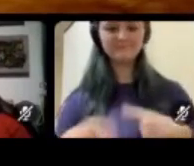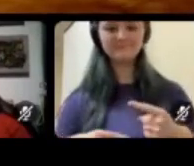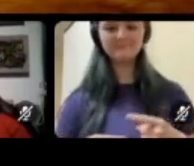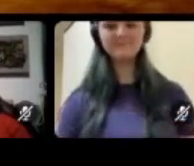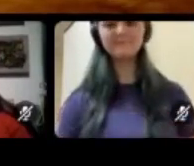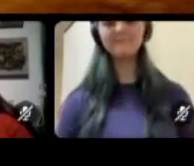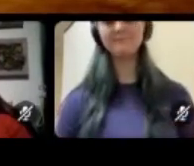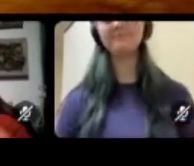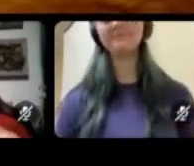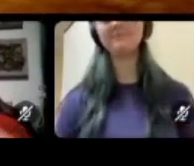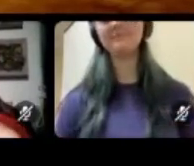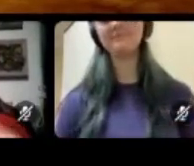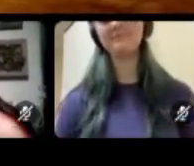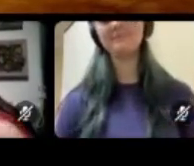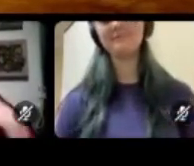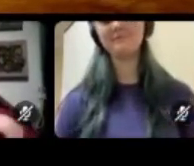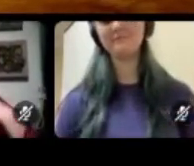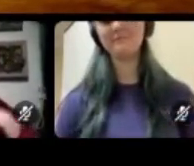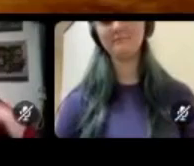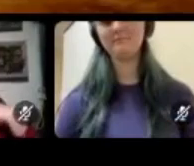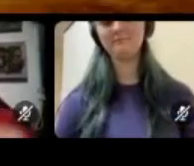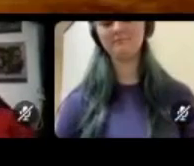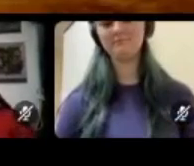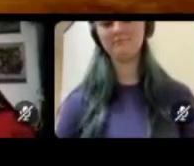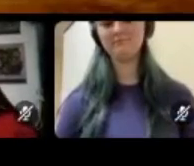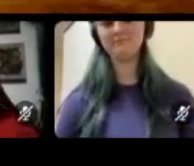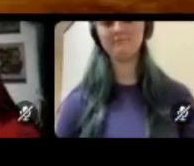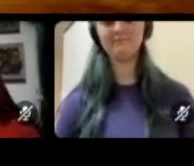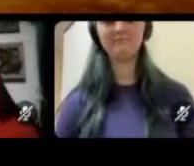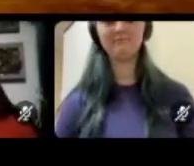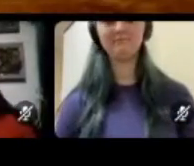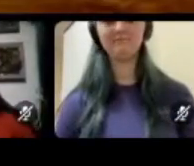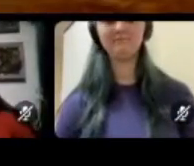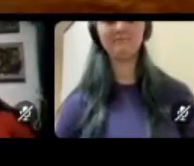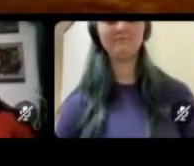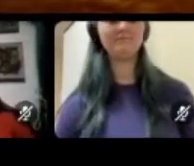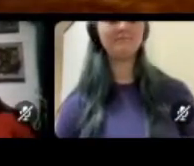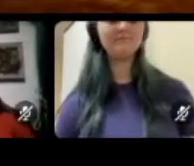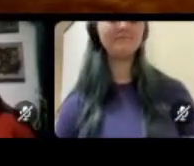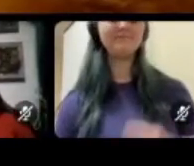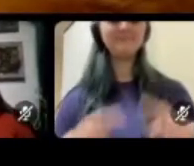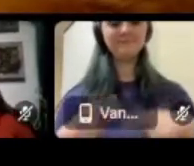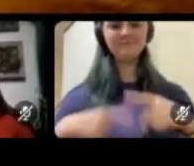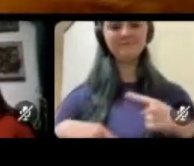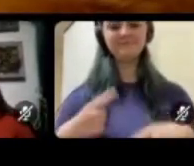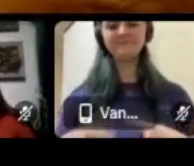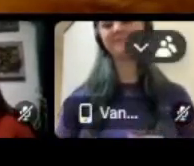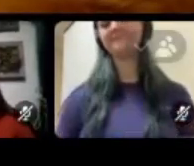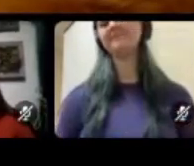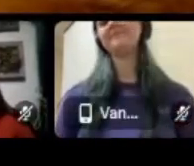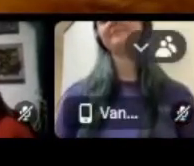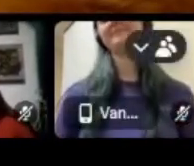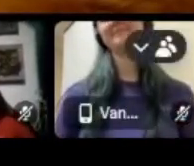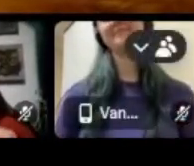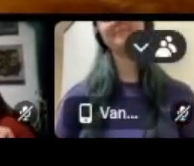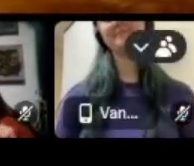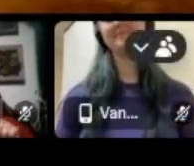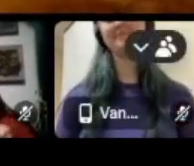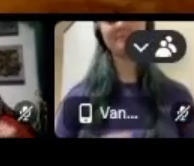backwards, but it's up to y'all. Whatever feels more comfortable. Different. Ooh, I'm hitting